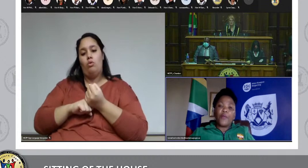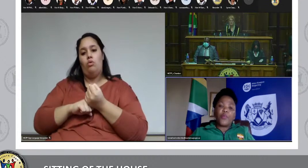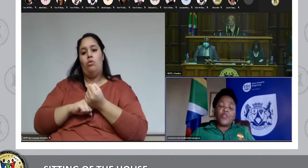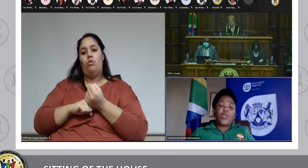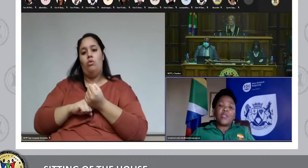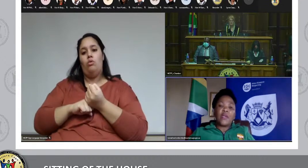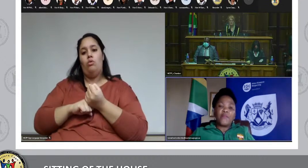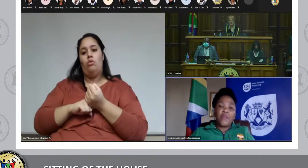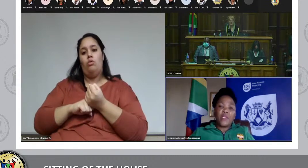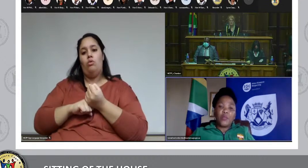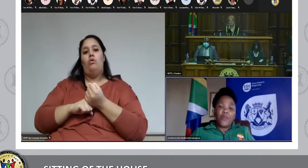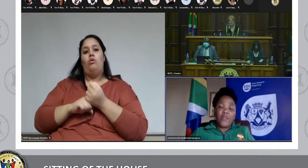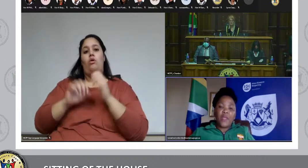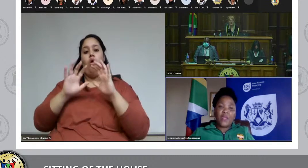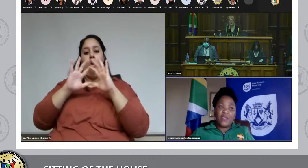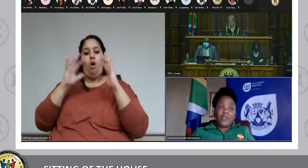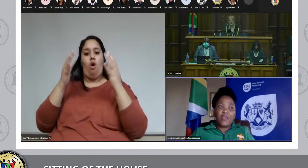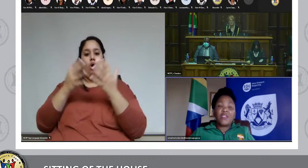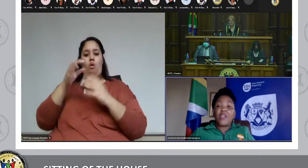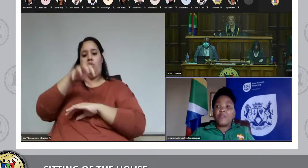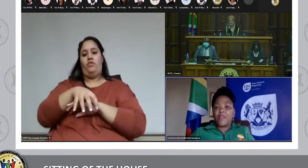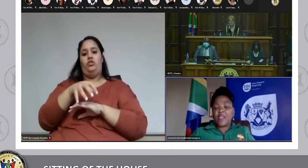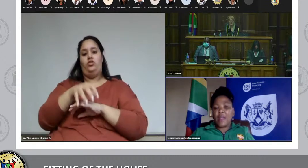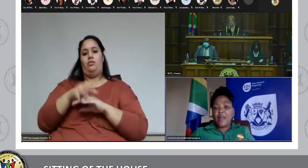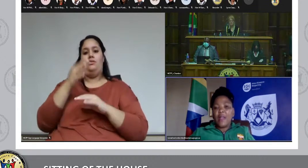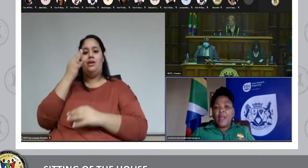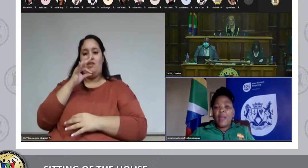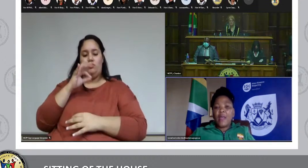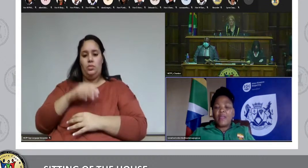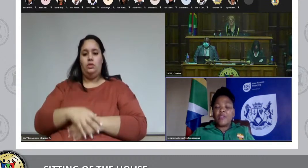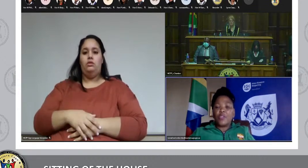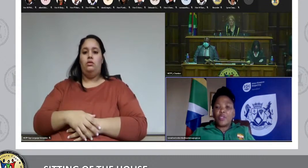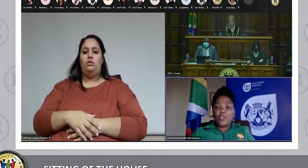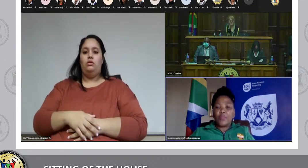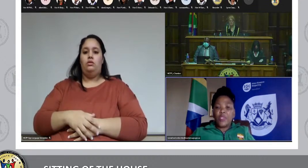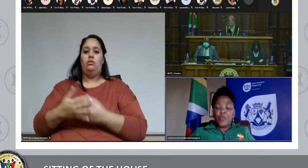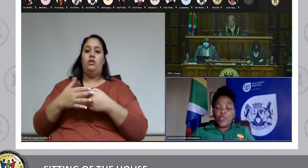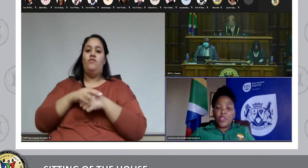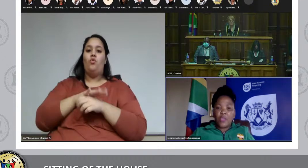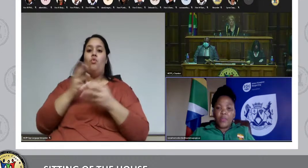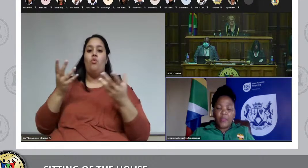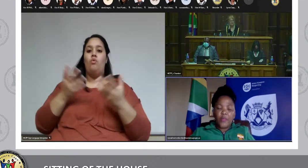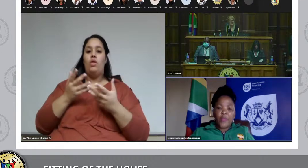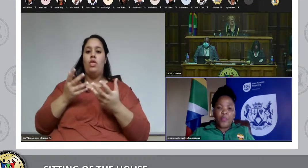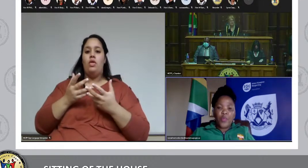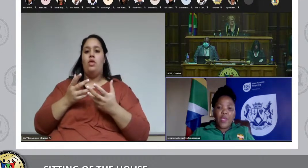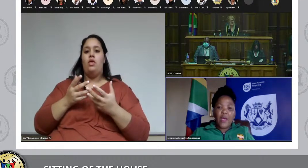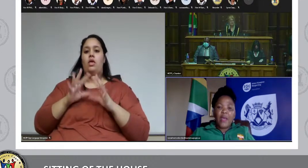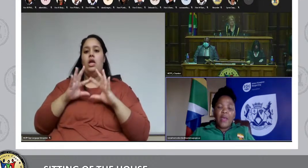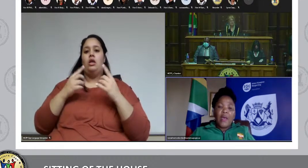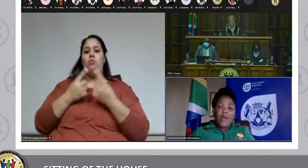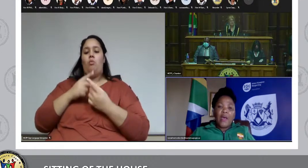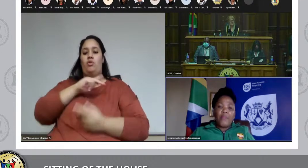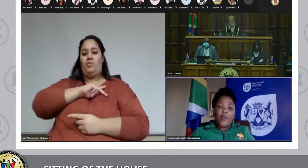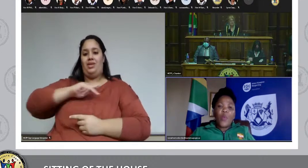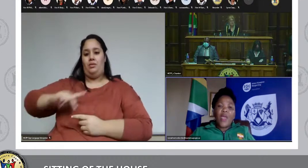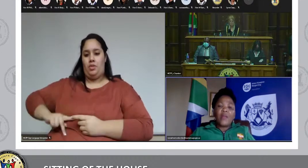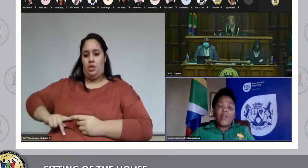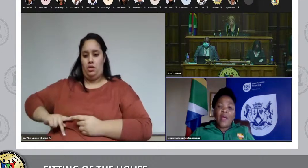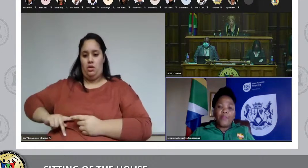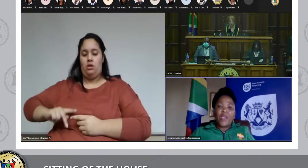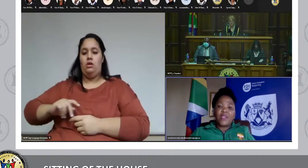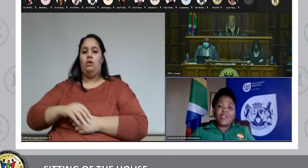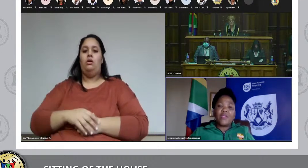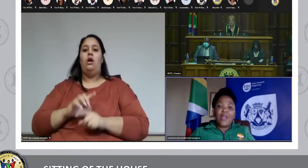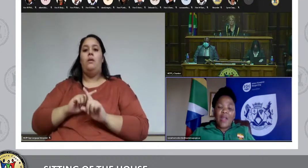a whole of a provincial government, they find that it's transversal in the .P, which is the Department of the Premier, but we